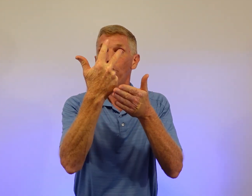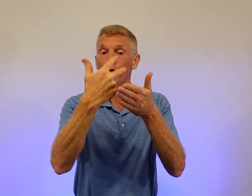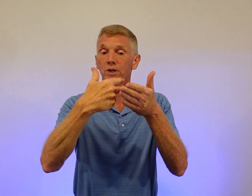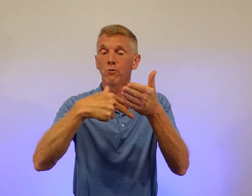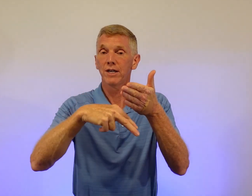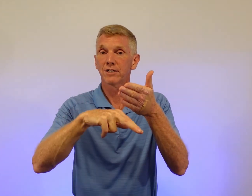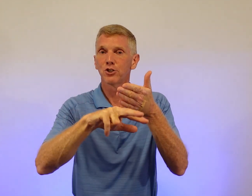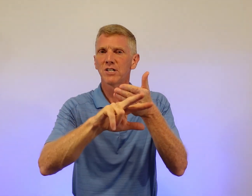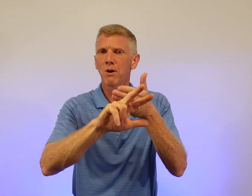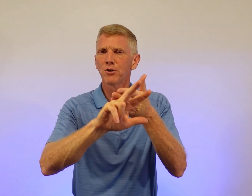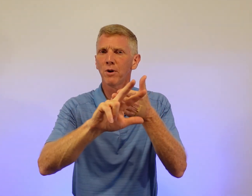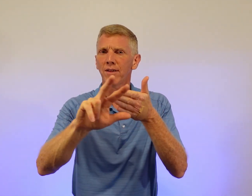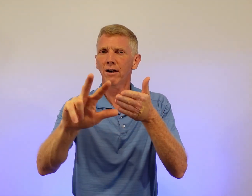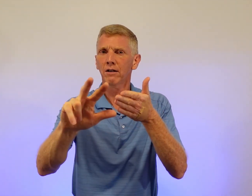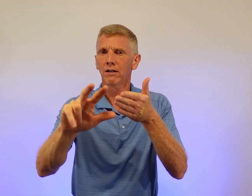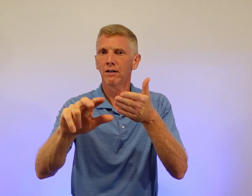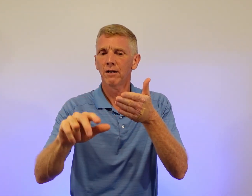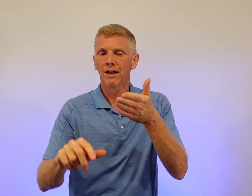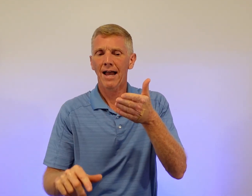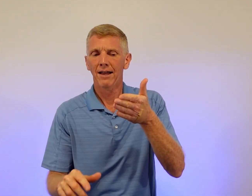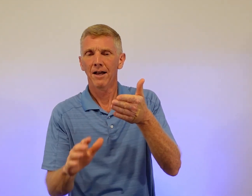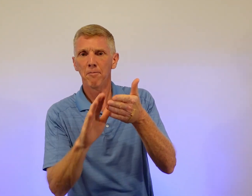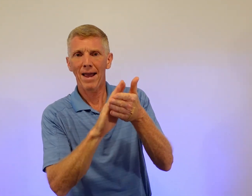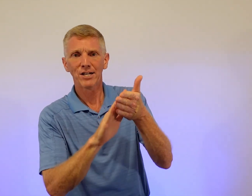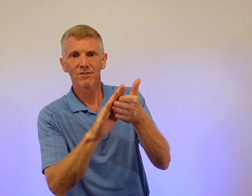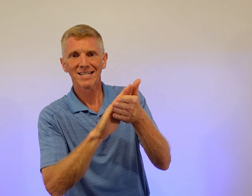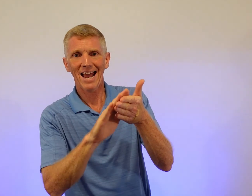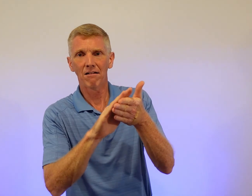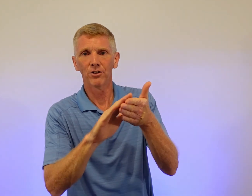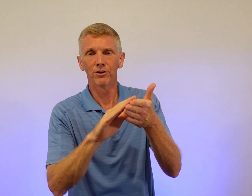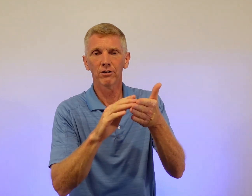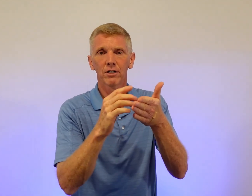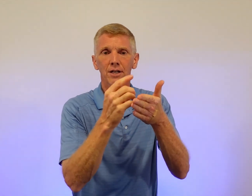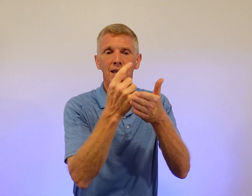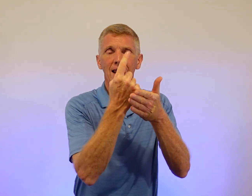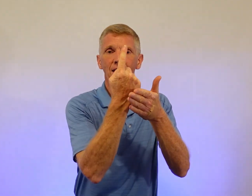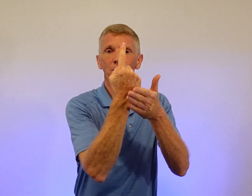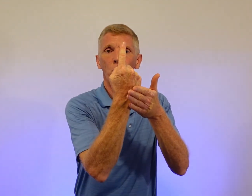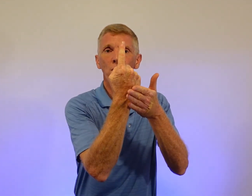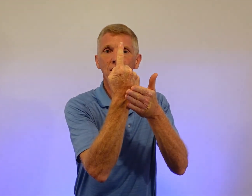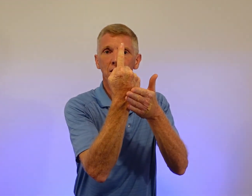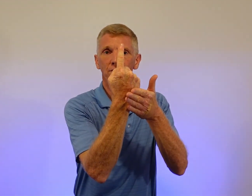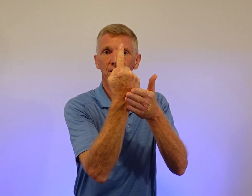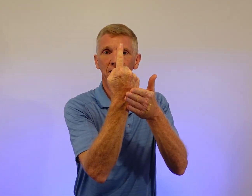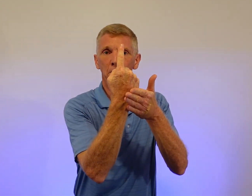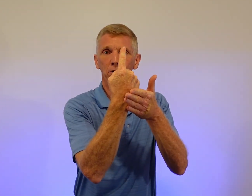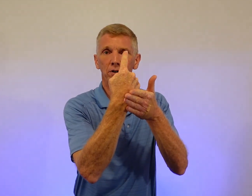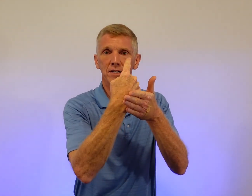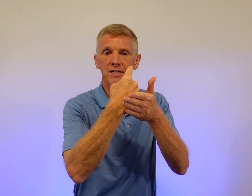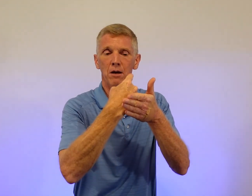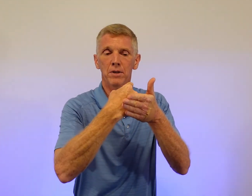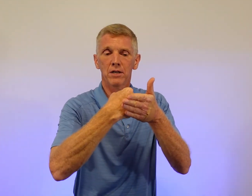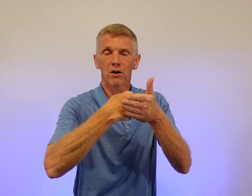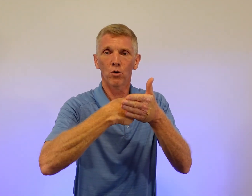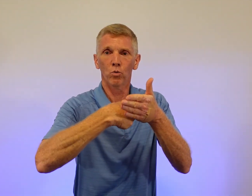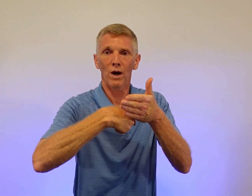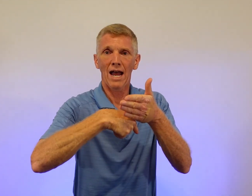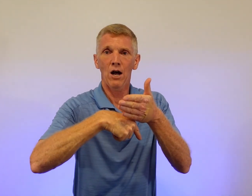3 weeks. Do you see what I'm doing there? Imagine this calendar, and the week, the number is coming around